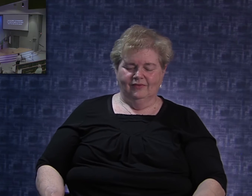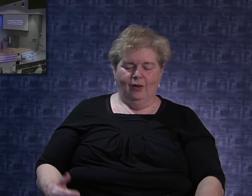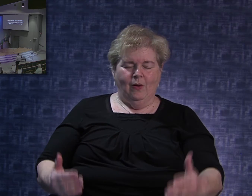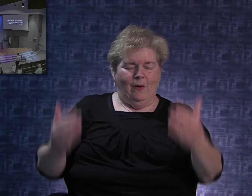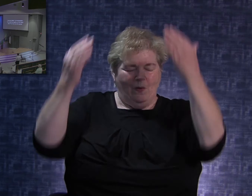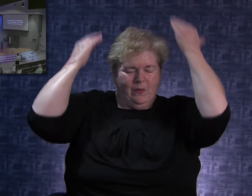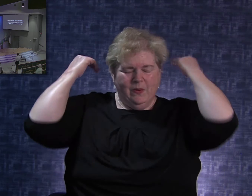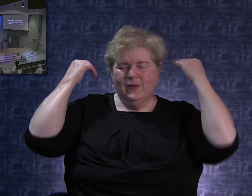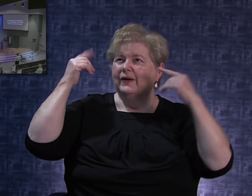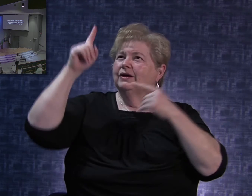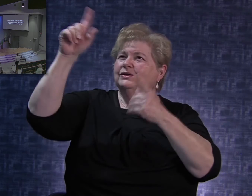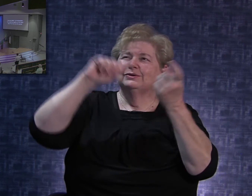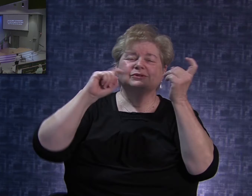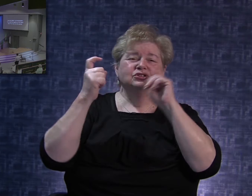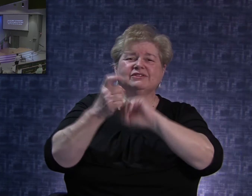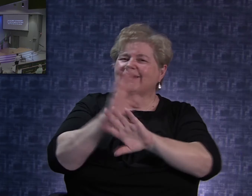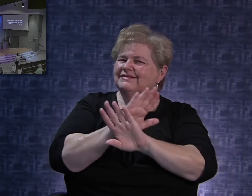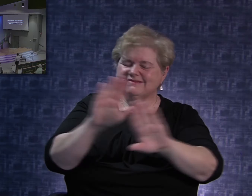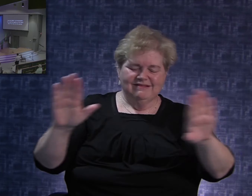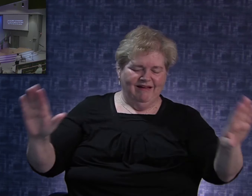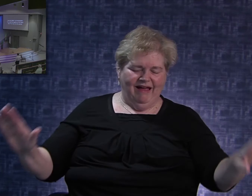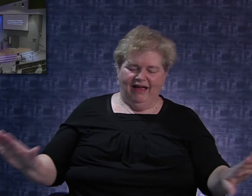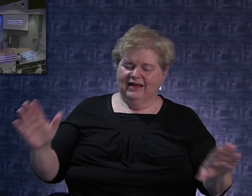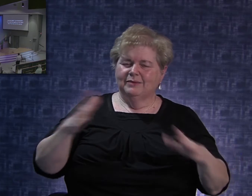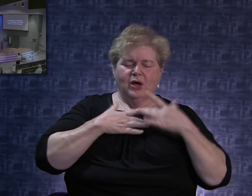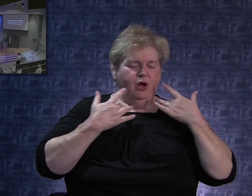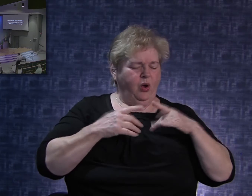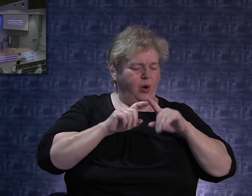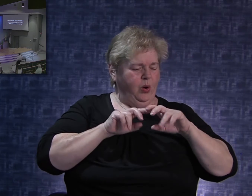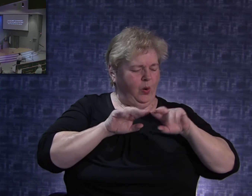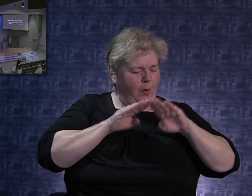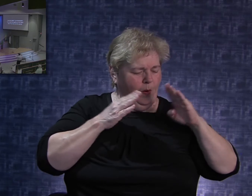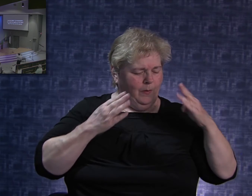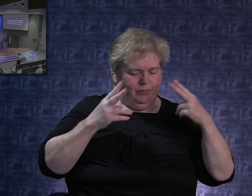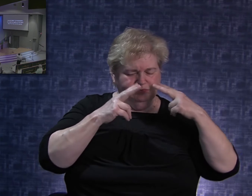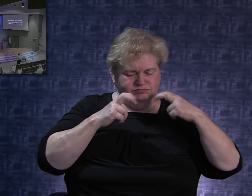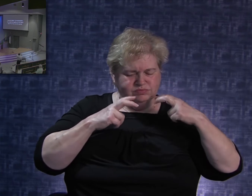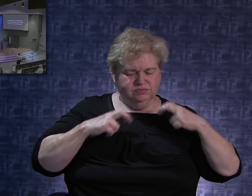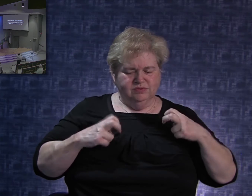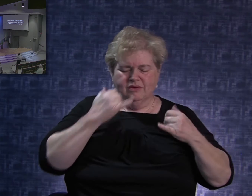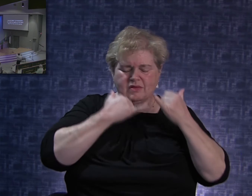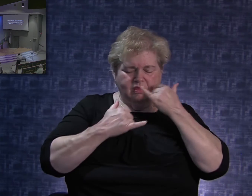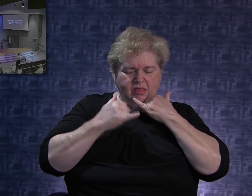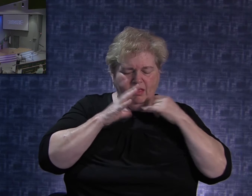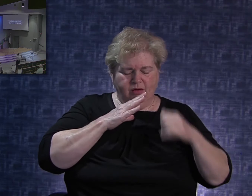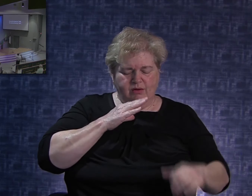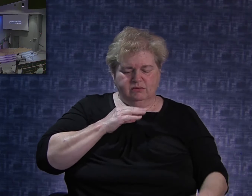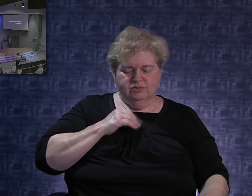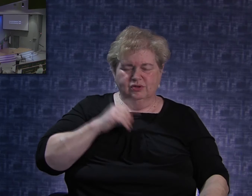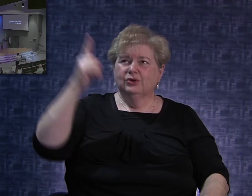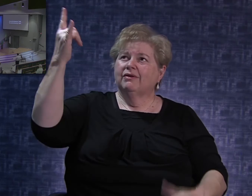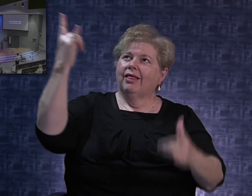God. Incomparable, unchangeable, you see the depths of my heart and you love me the